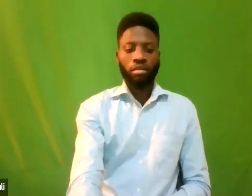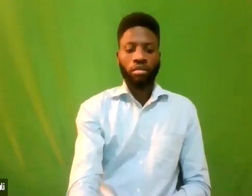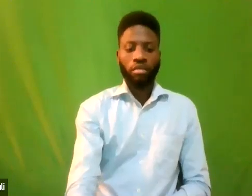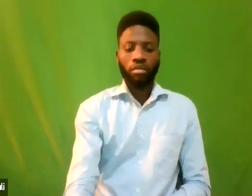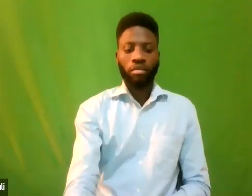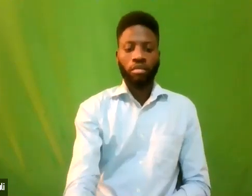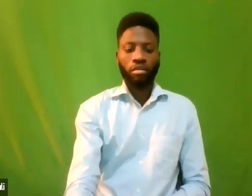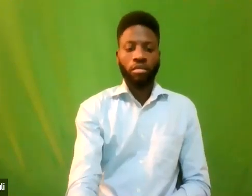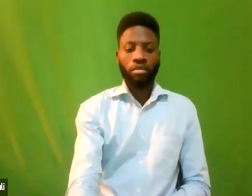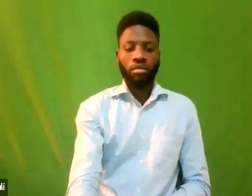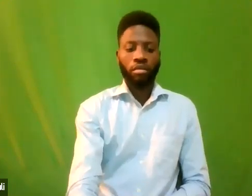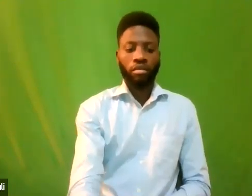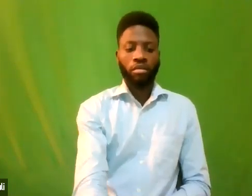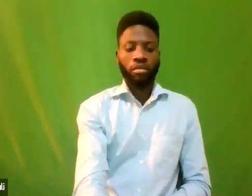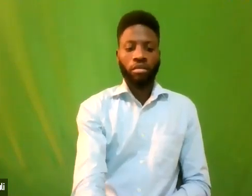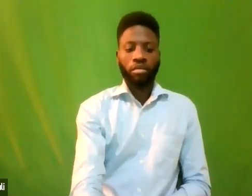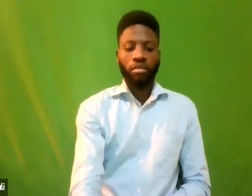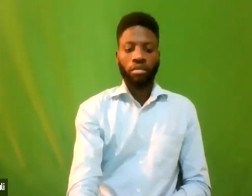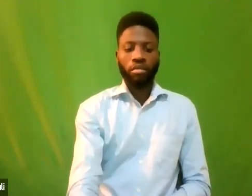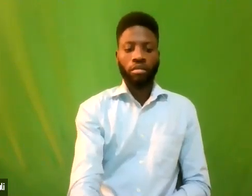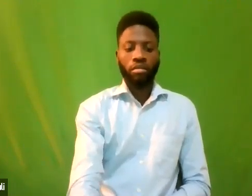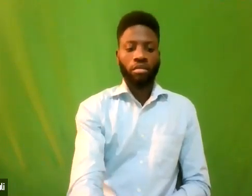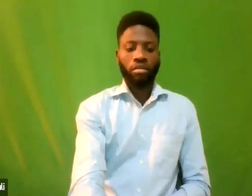If she's not able to ask,